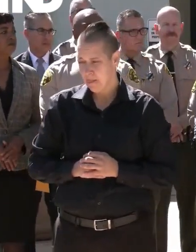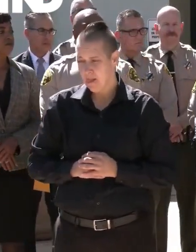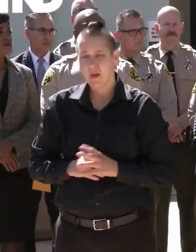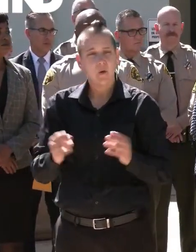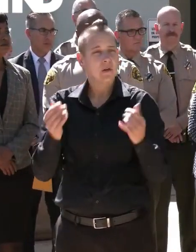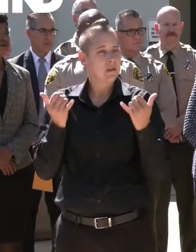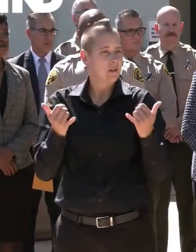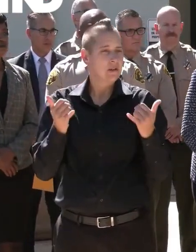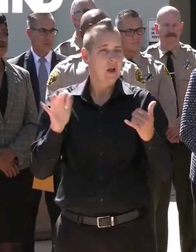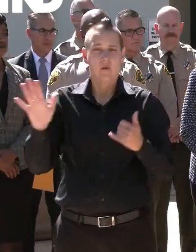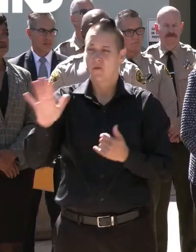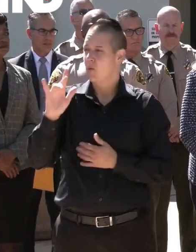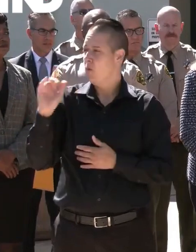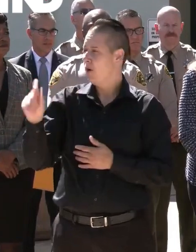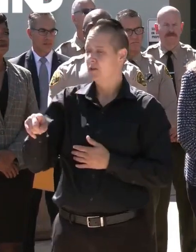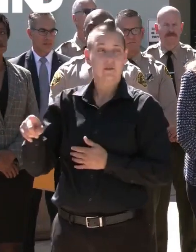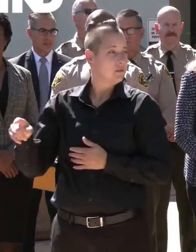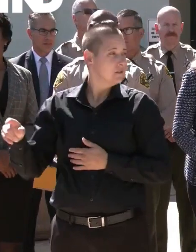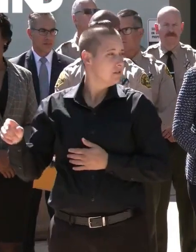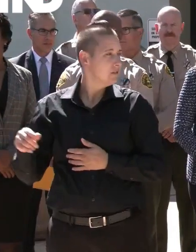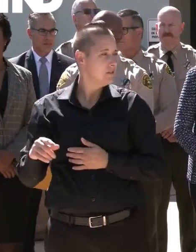I will now take your questions.